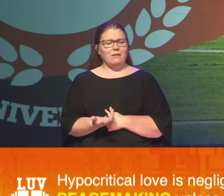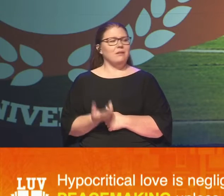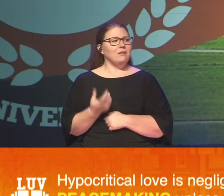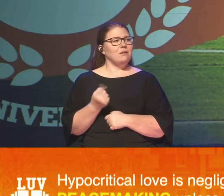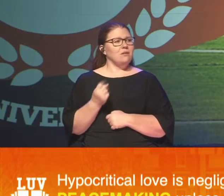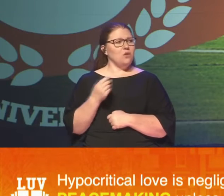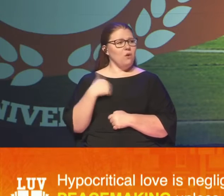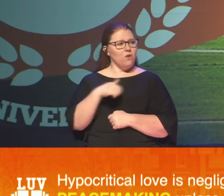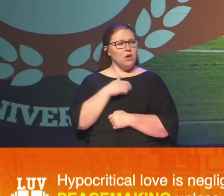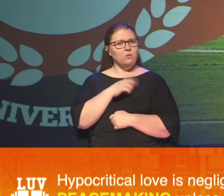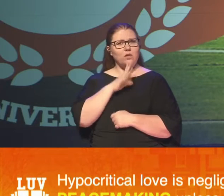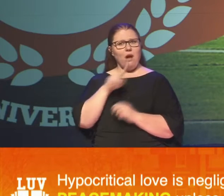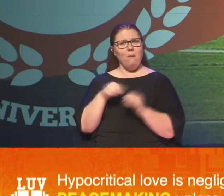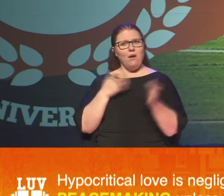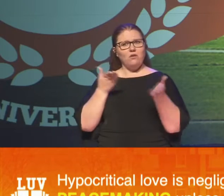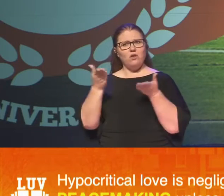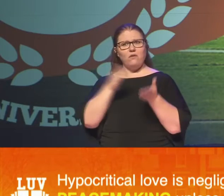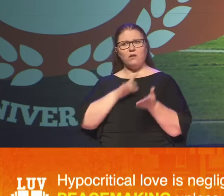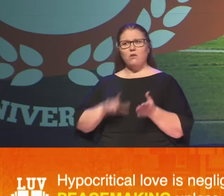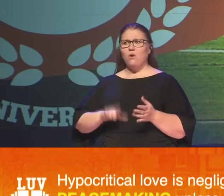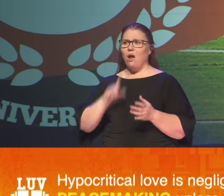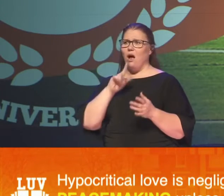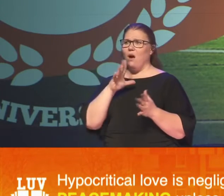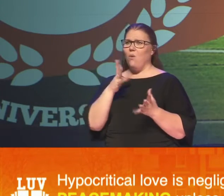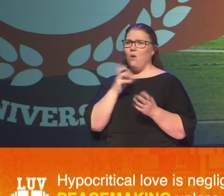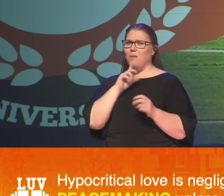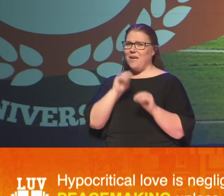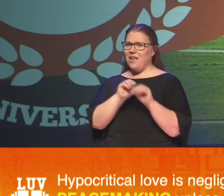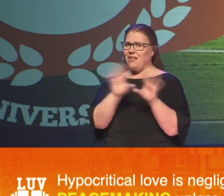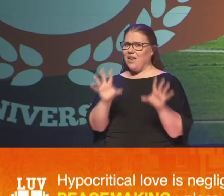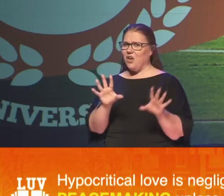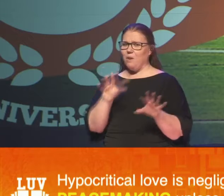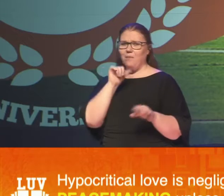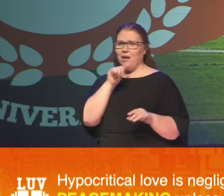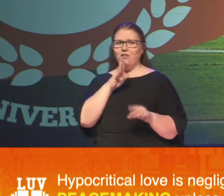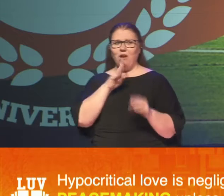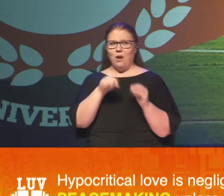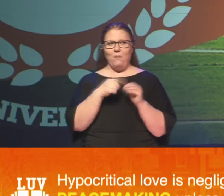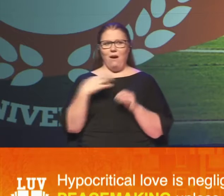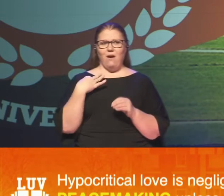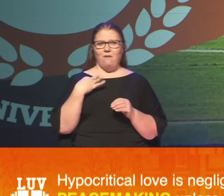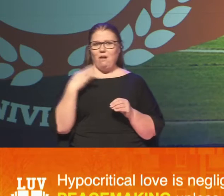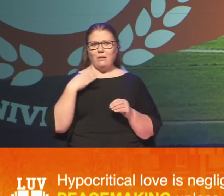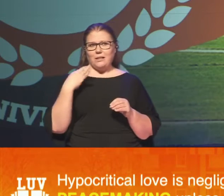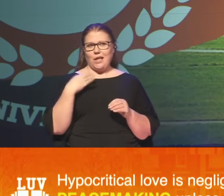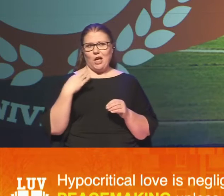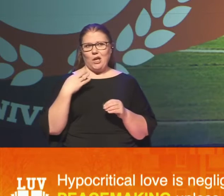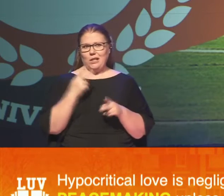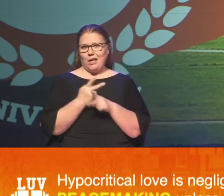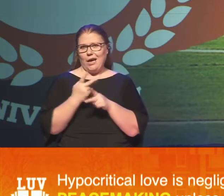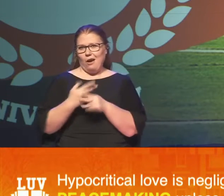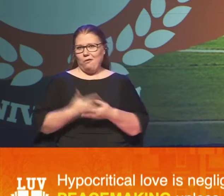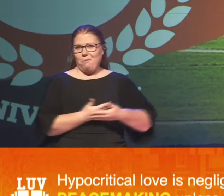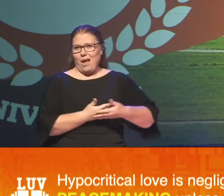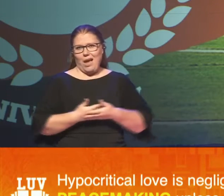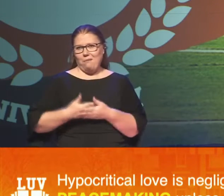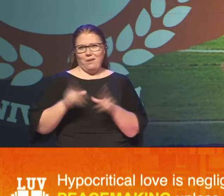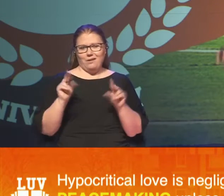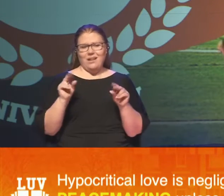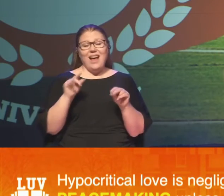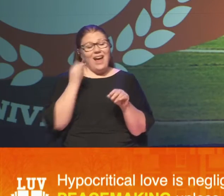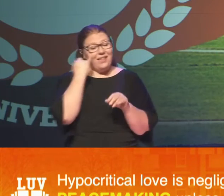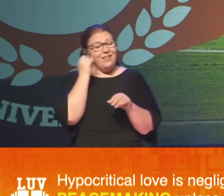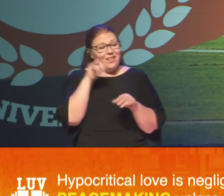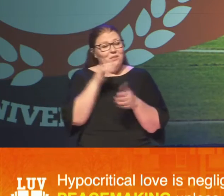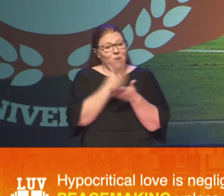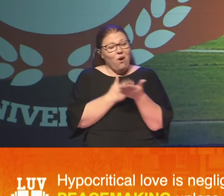us, when we talk about serving the Lord, I want to be really clear. I'm not talking about, volunteering in the nursery. I think that's a part of it, and I would encourage